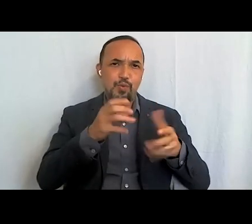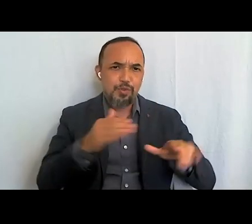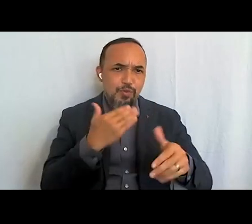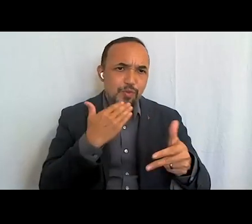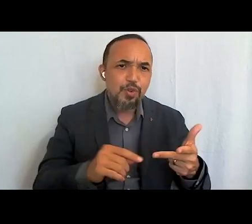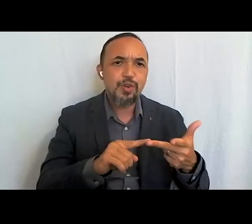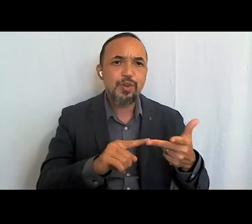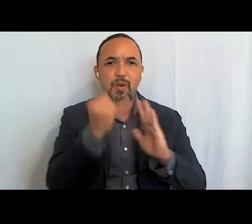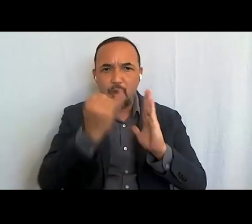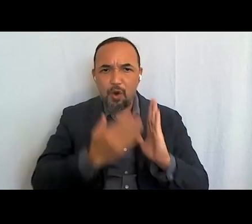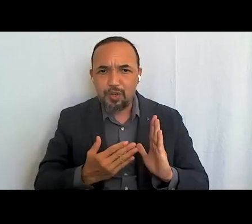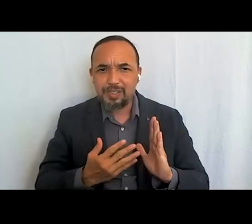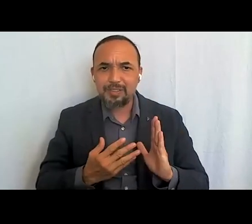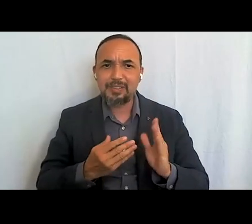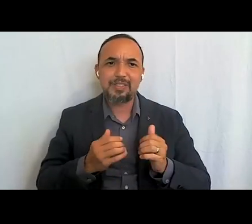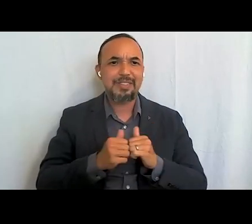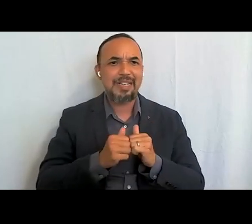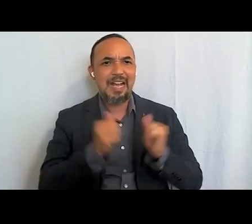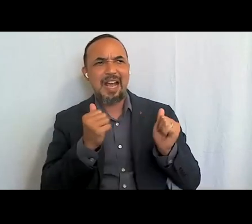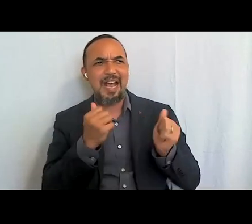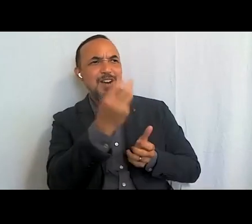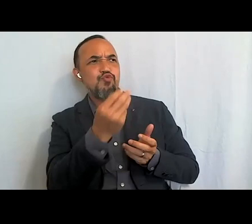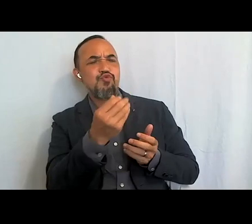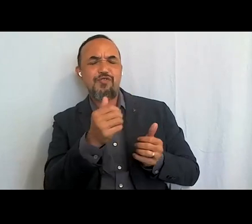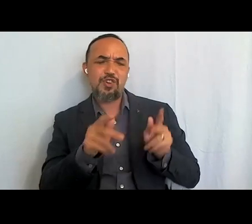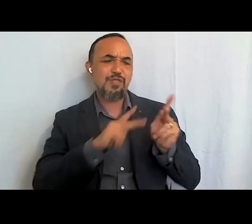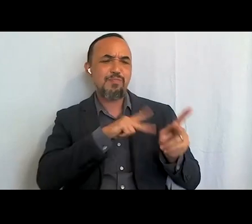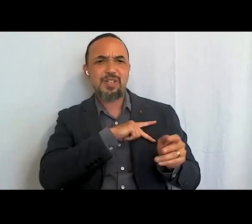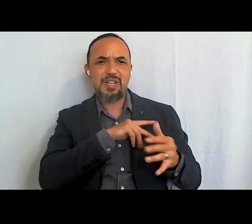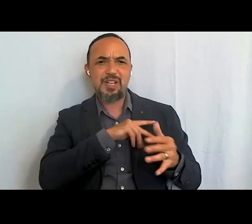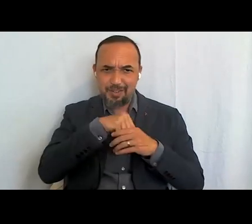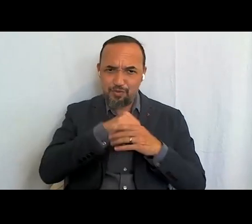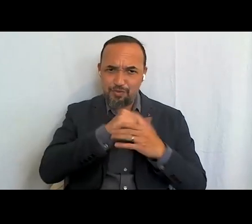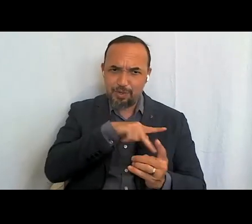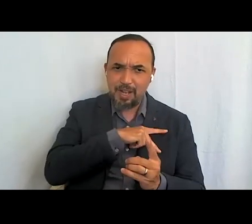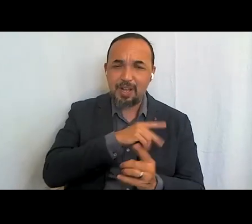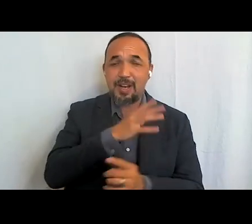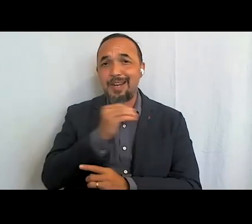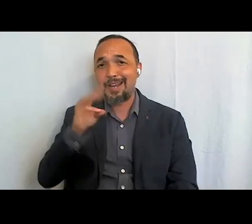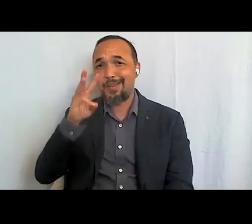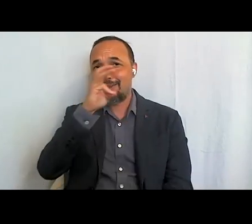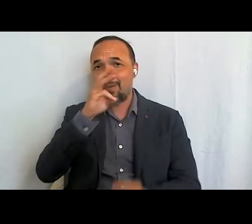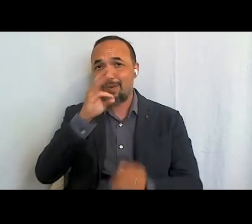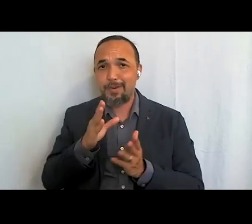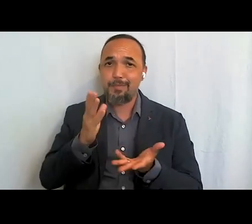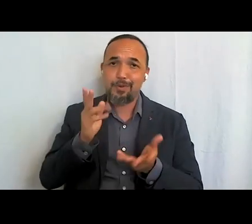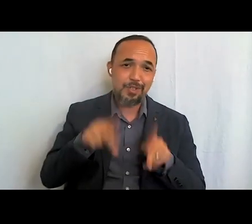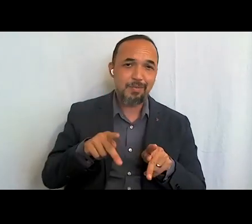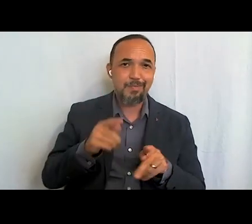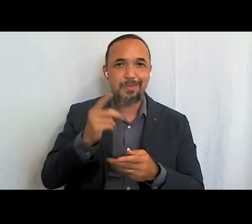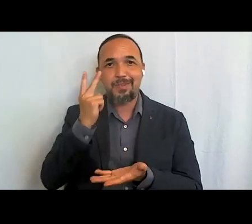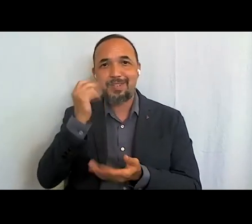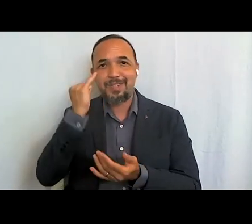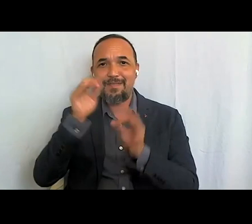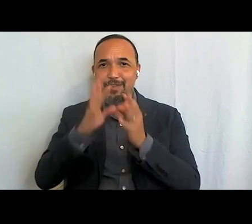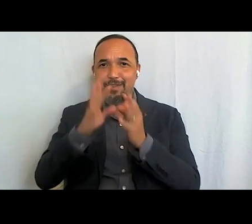introvert, little weirdo. I'm just trying to see how quickly Berto can keep up with me. I'm so sorry. This